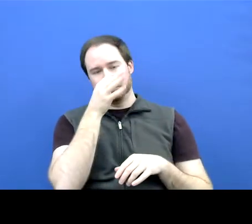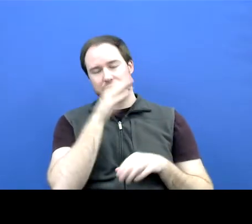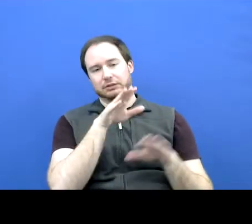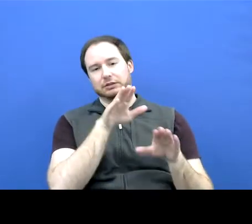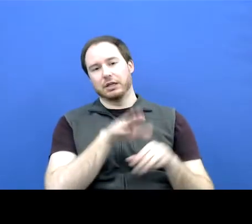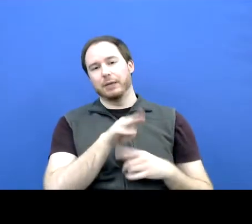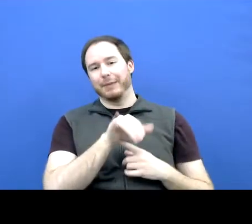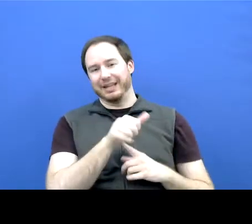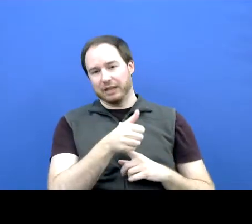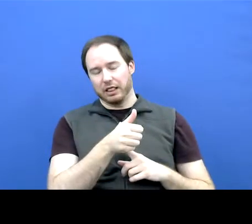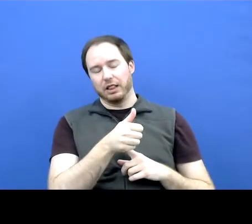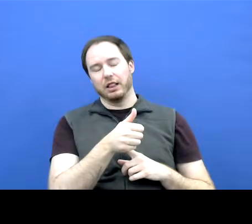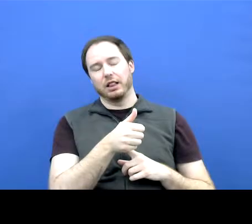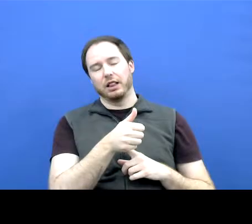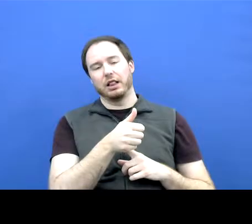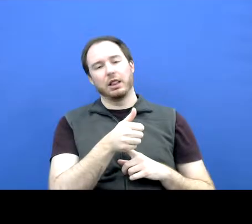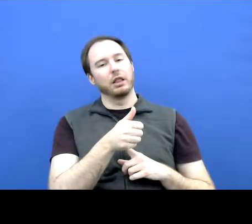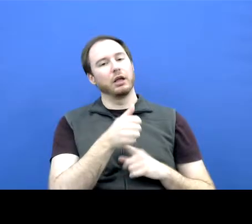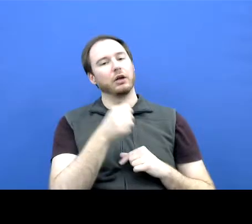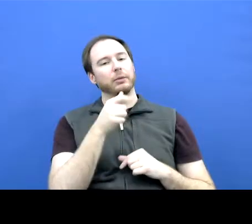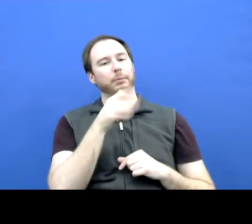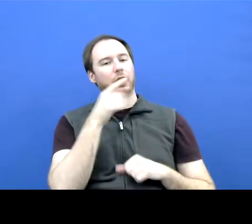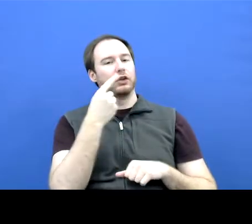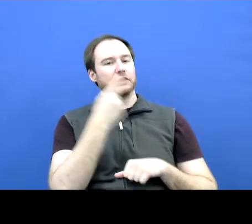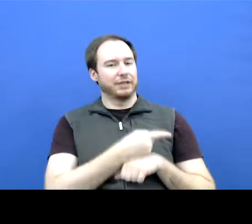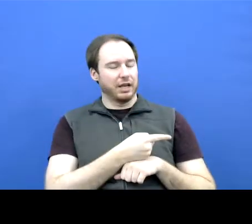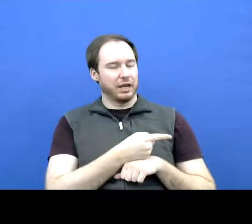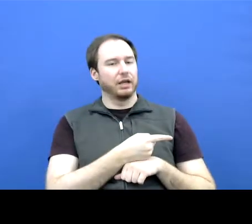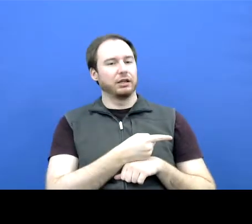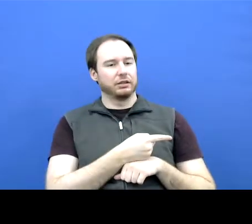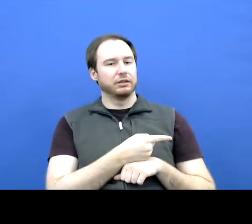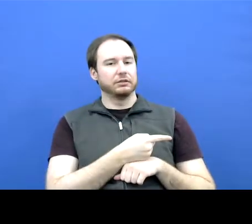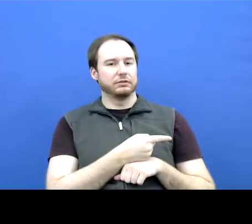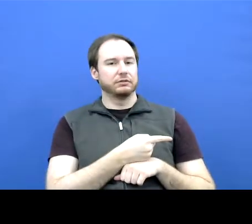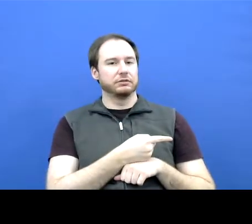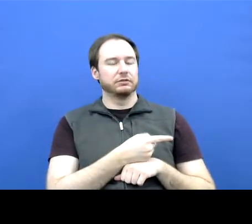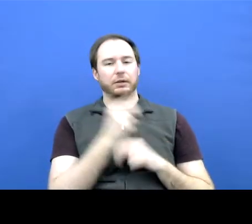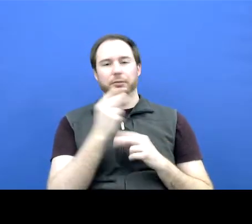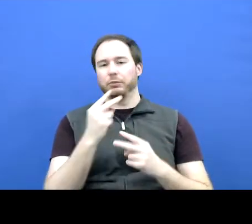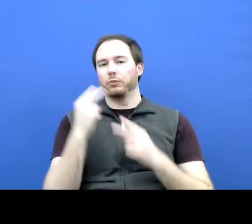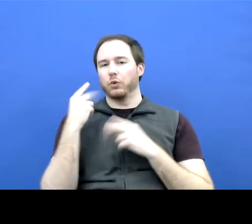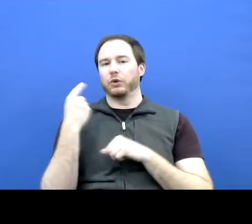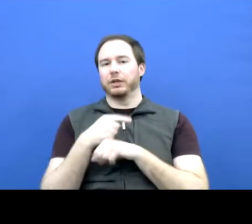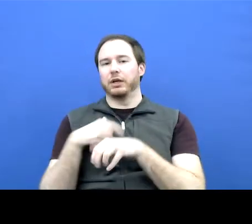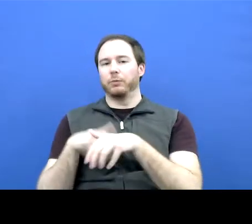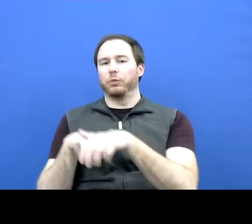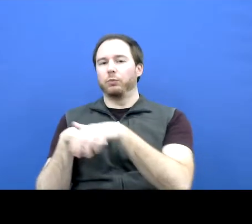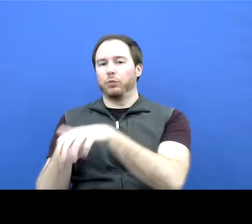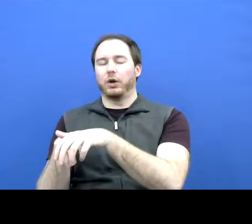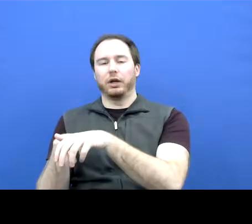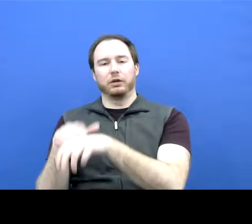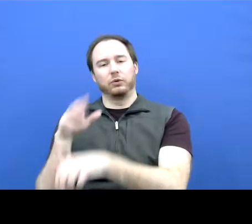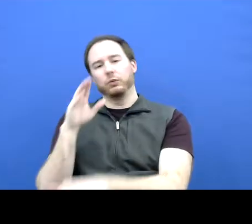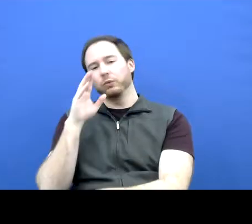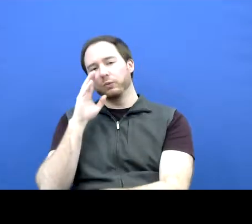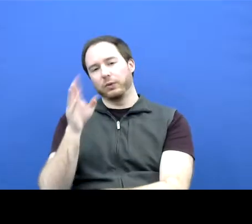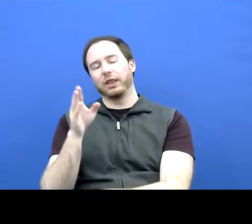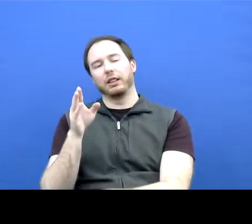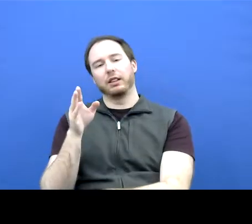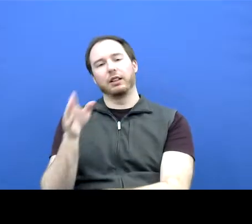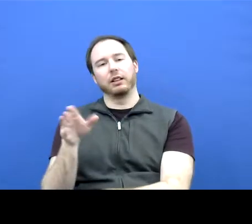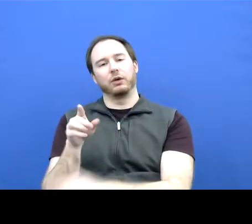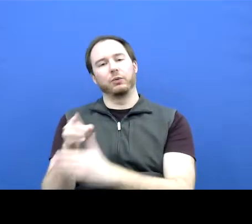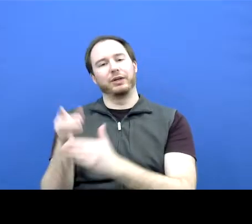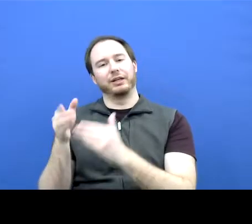May 10th for Mother's Day. And the Memorial Day parade will take place